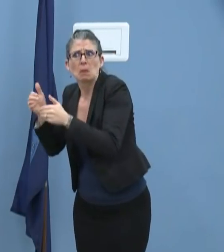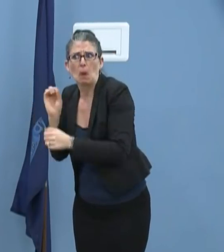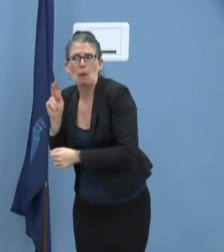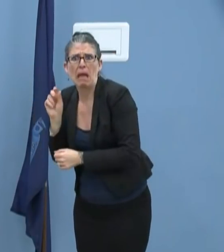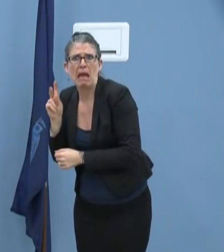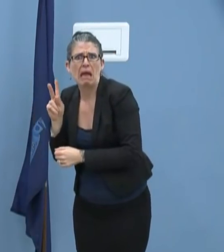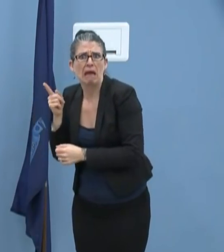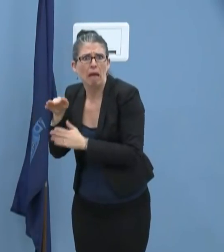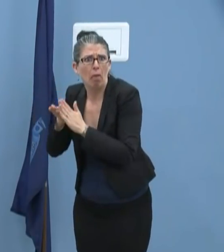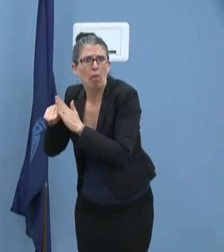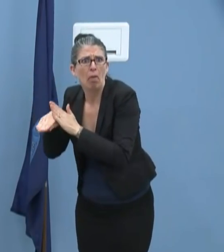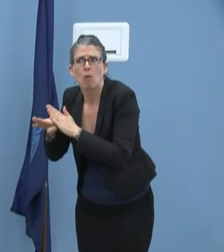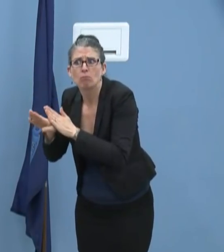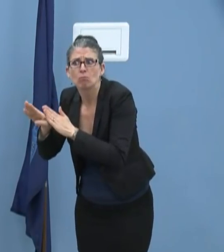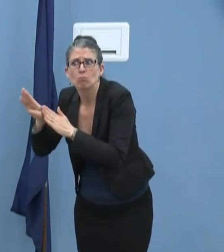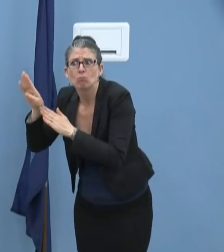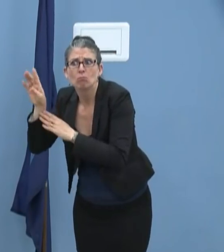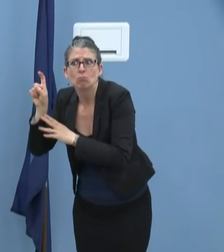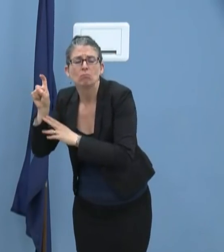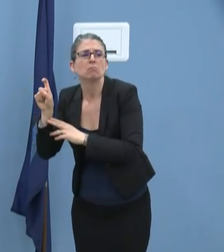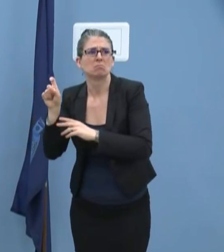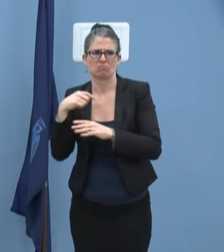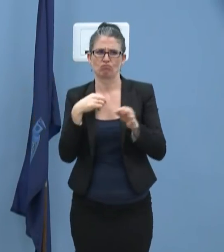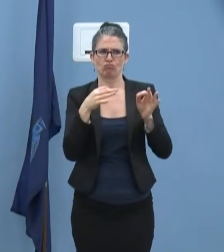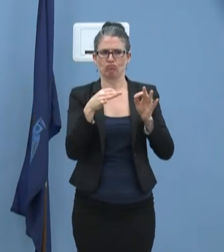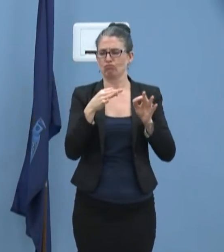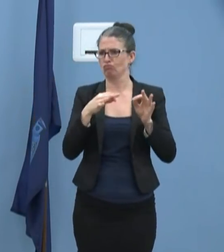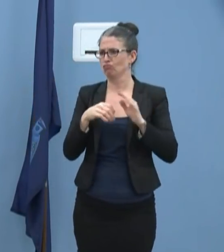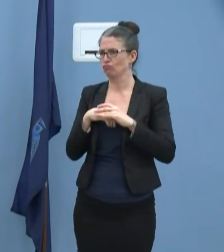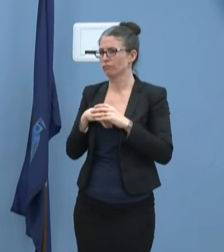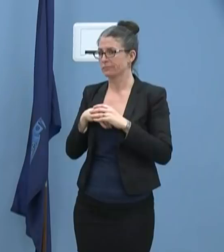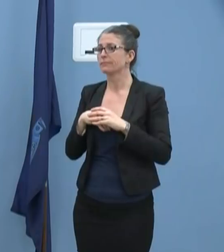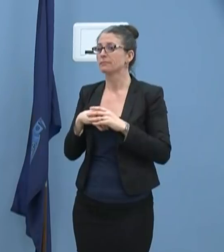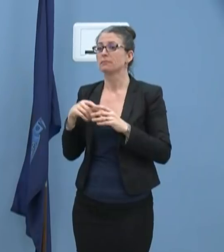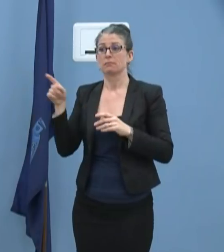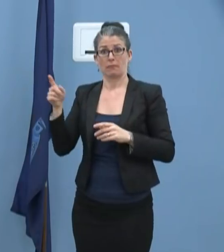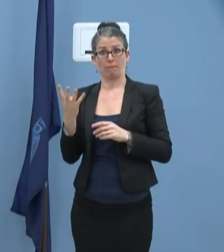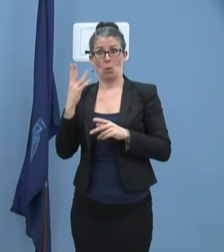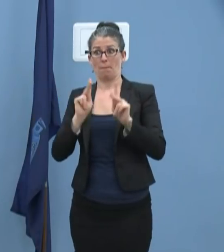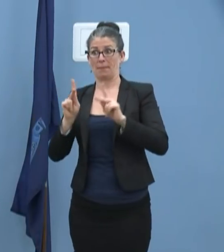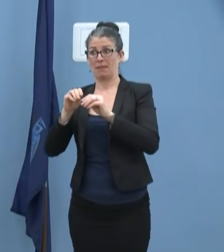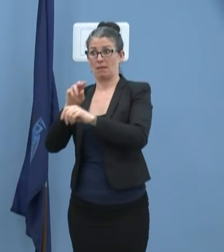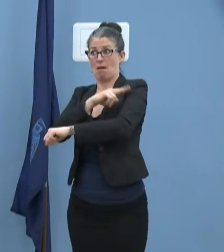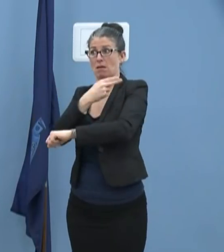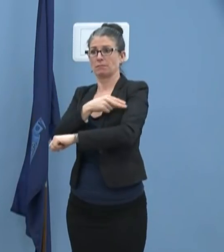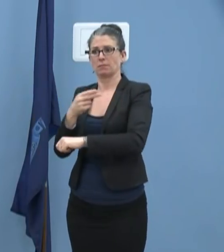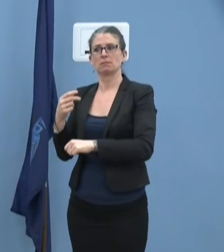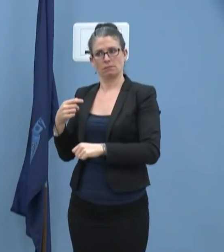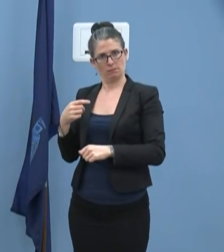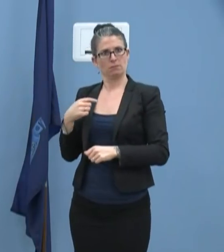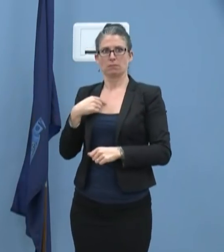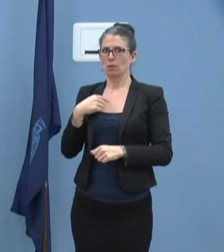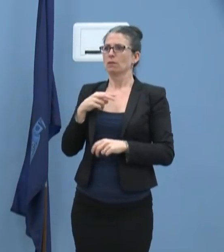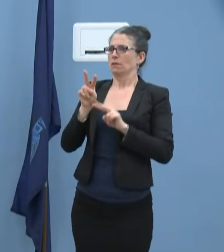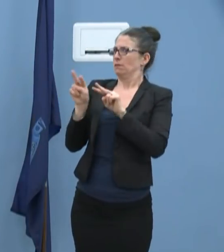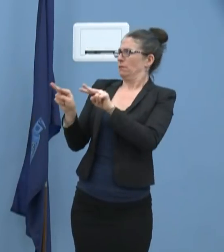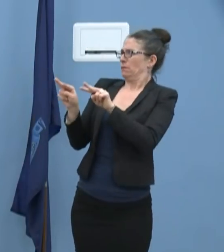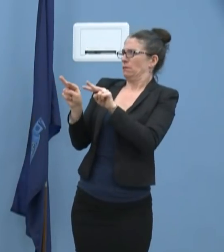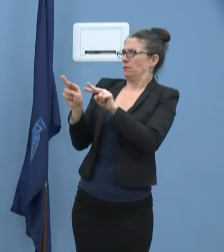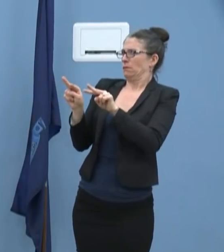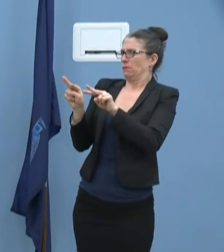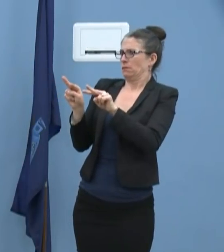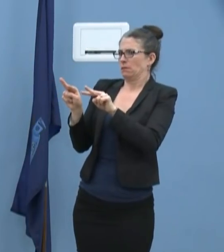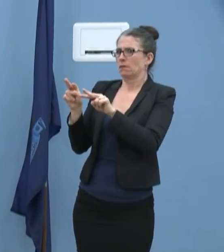me say at the top that our absolute priority within the Maine CDC is to work with these individuals to